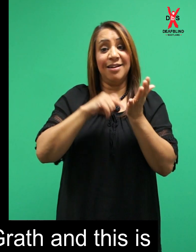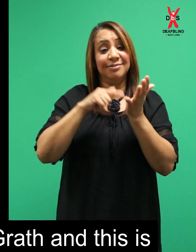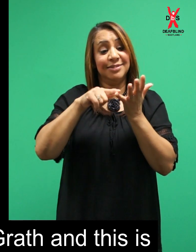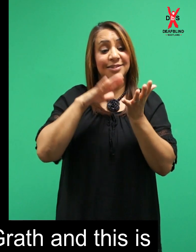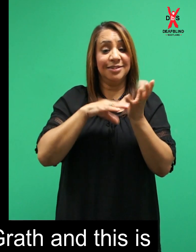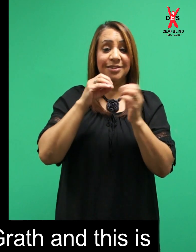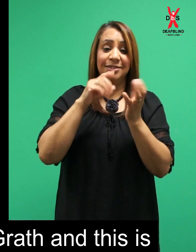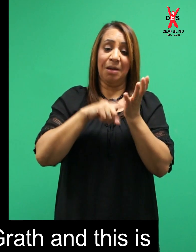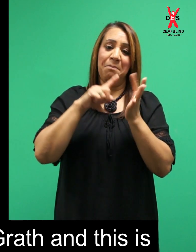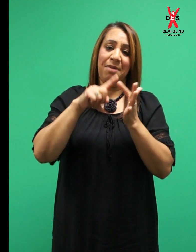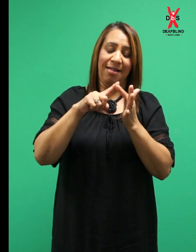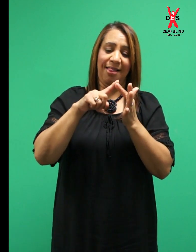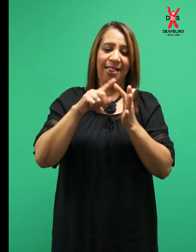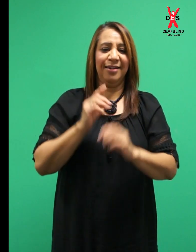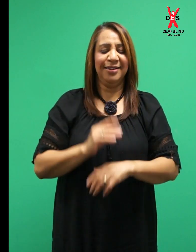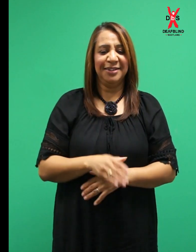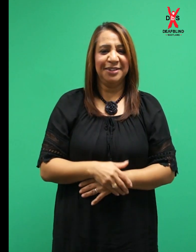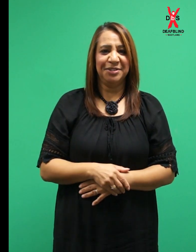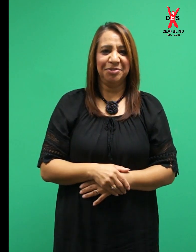and Stumble.